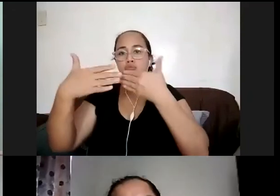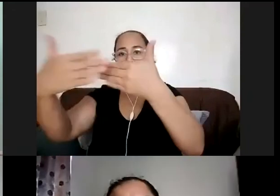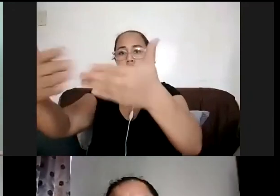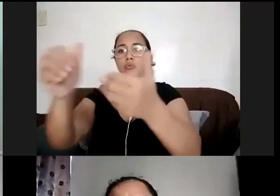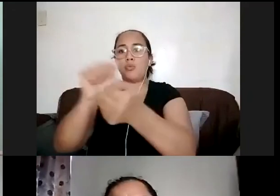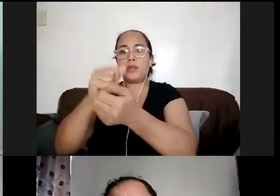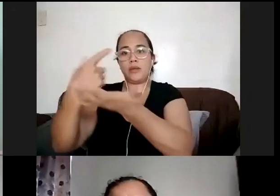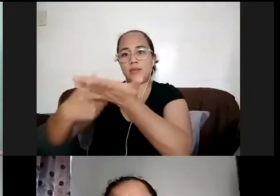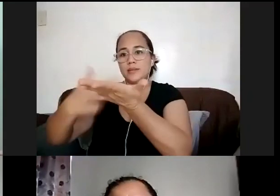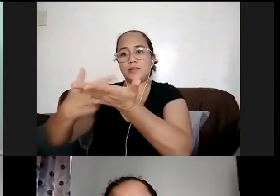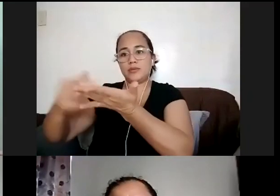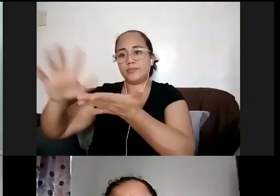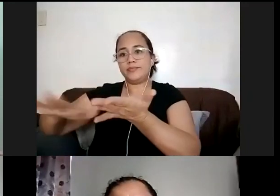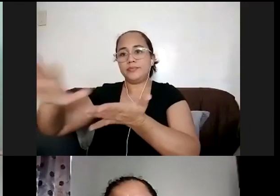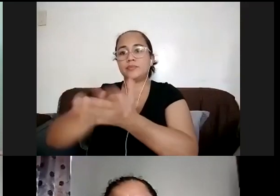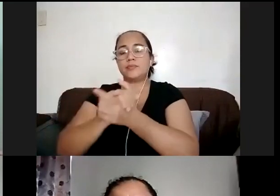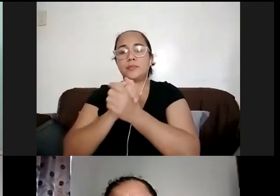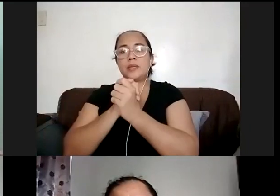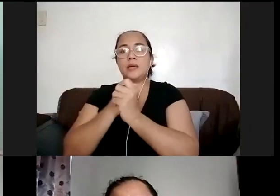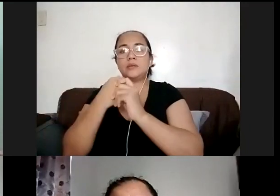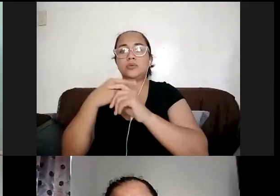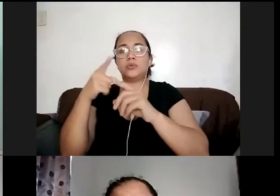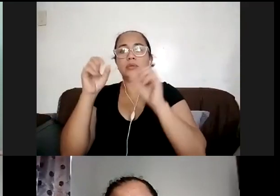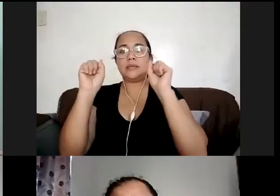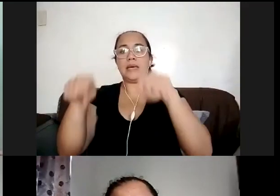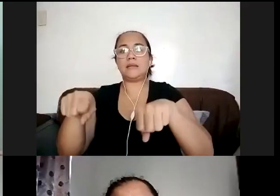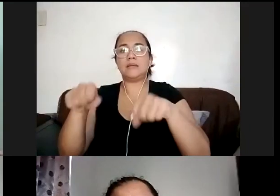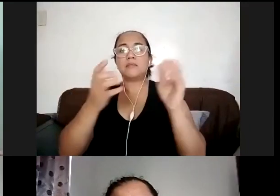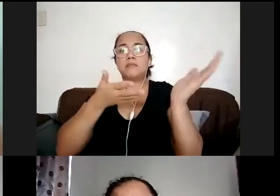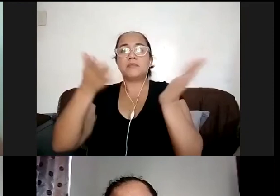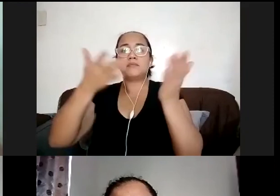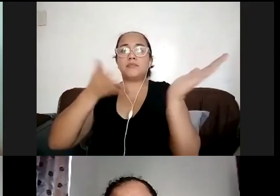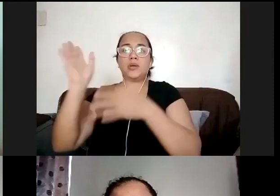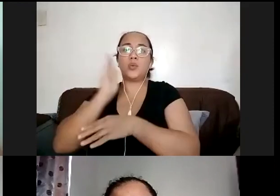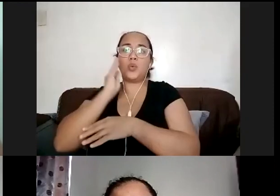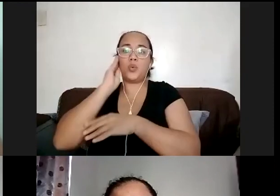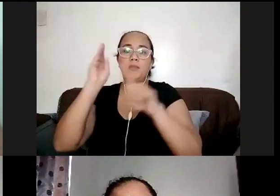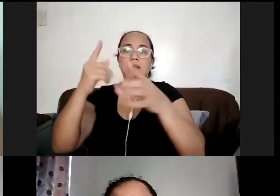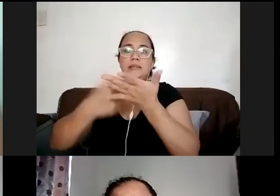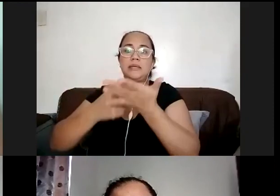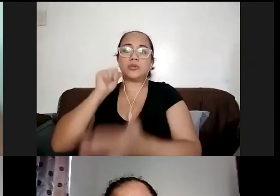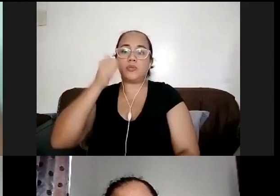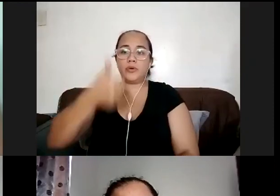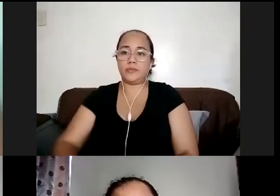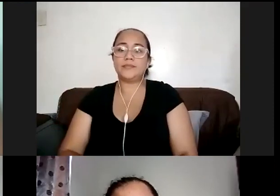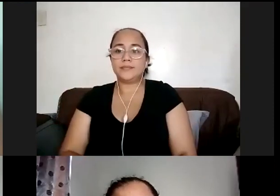discussion. Or you can bring it home and discuss tomorrow.